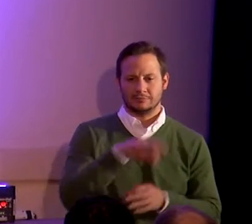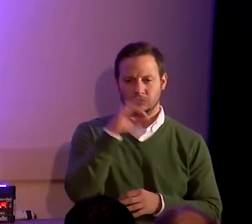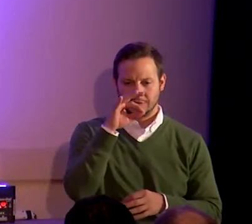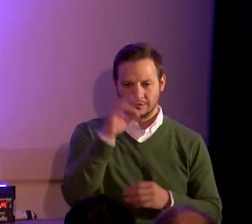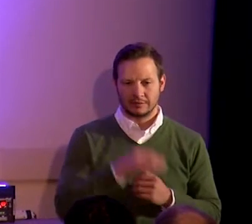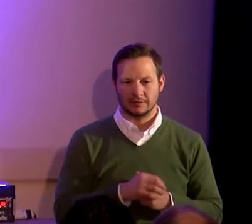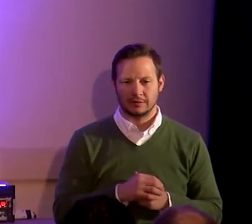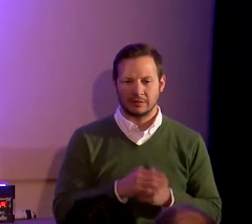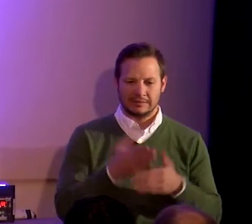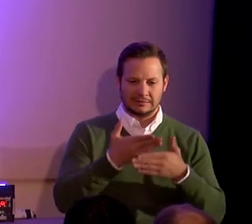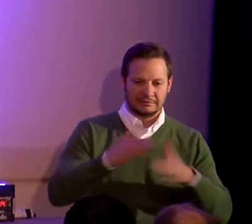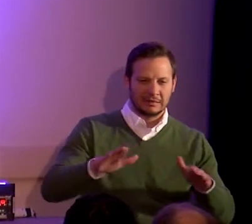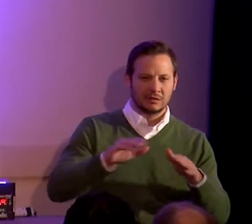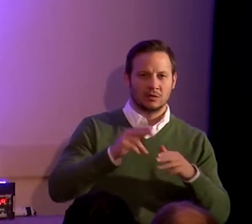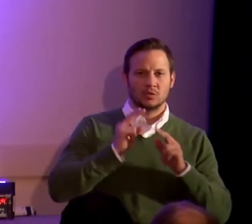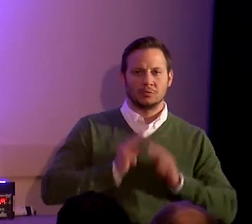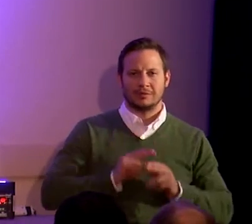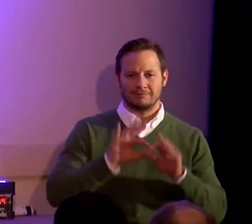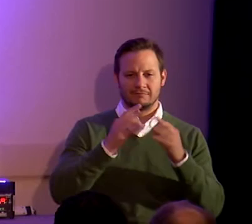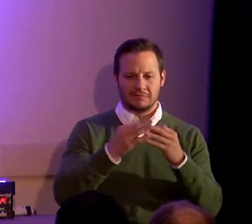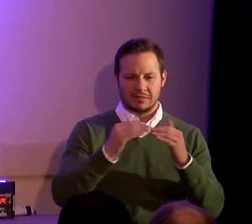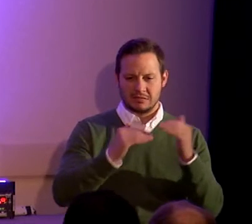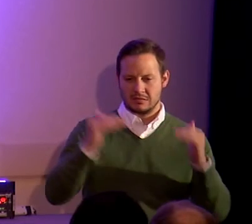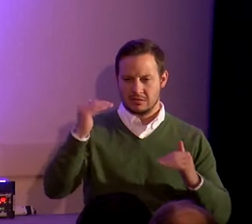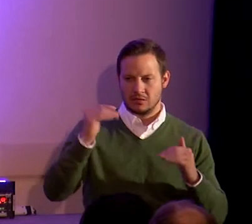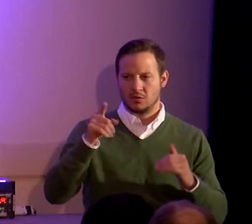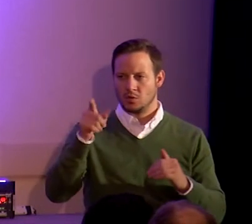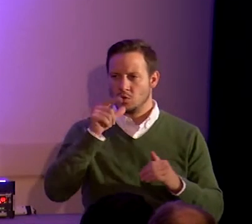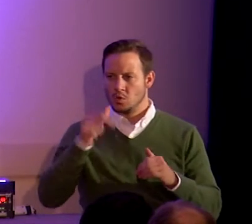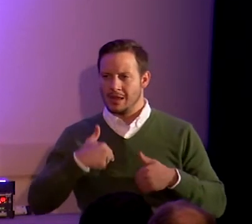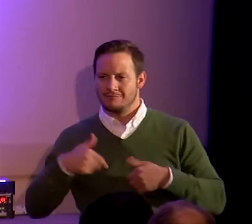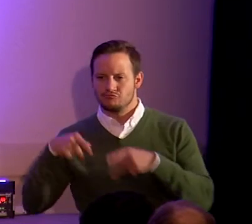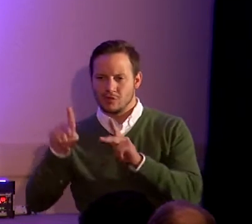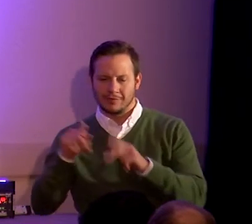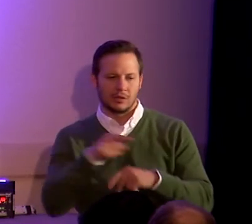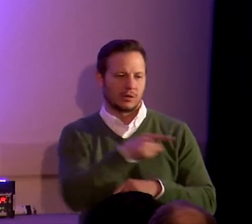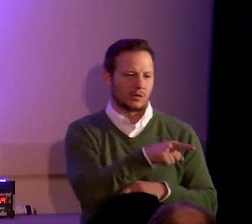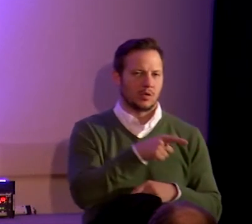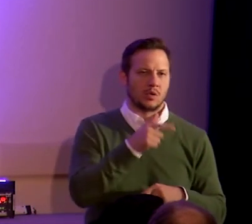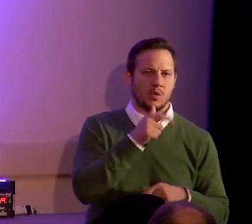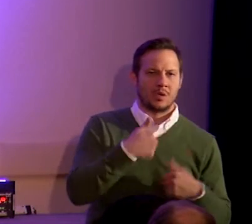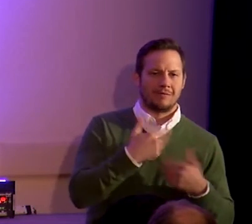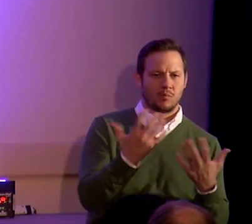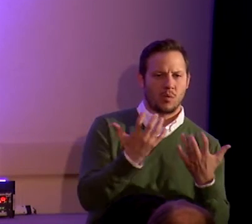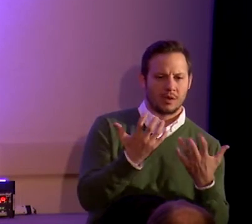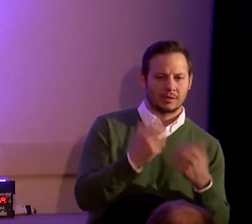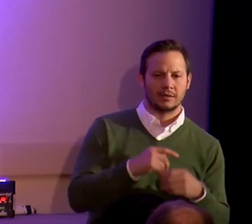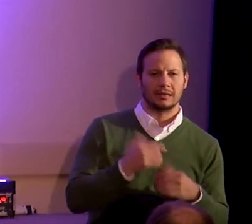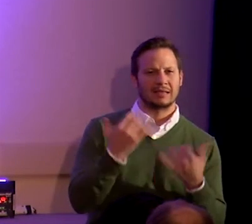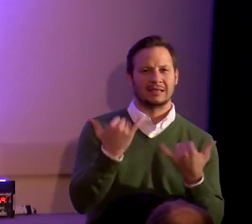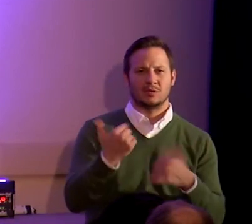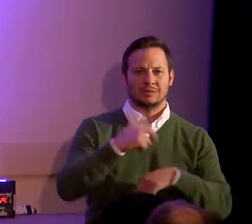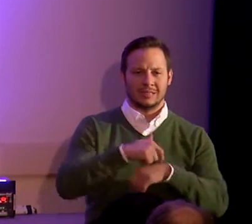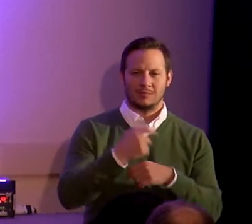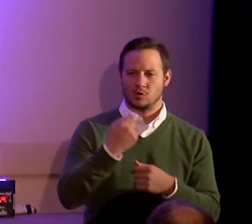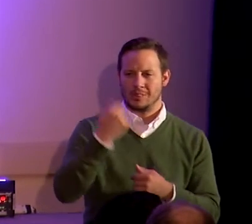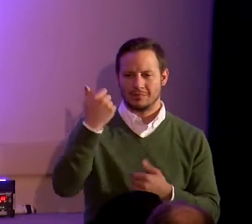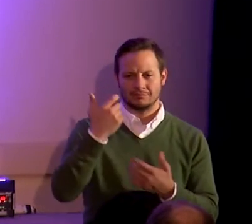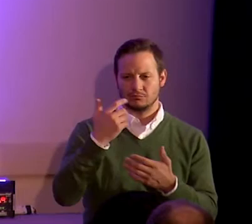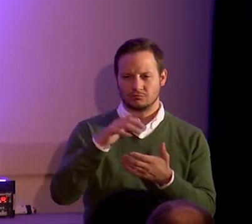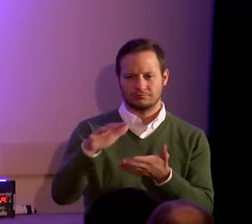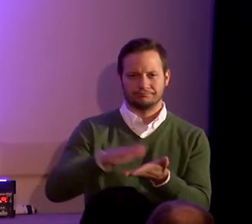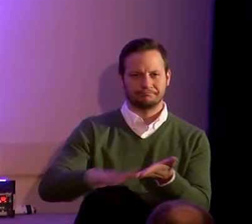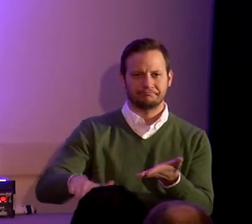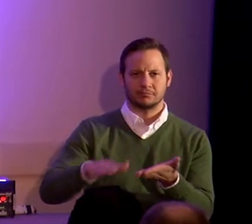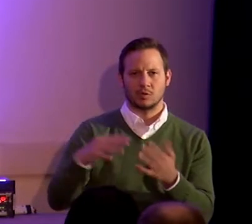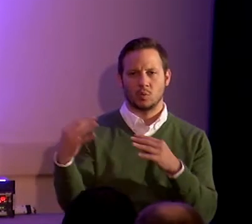fragments the human family into distinct classes of privileges and of want. The time is now to eliminate war, which is an insult